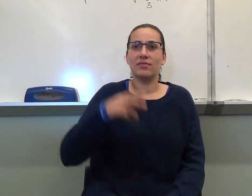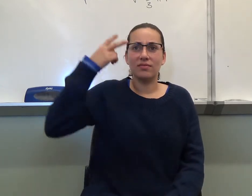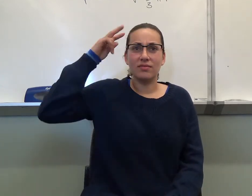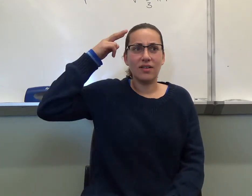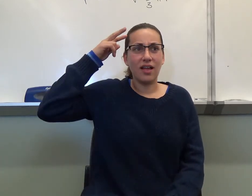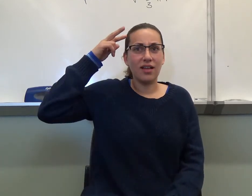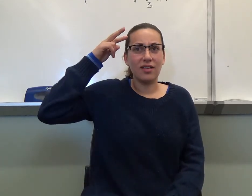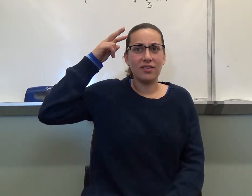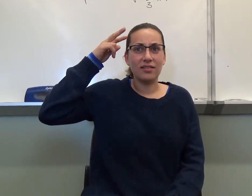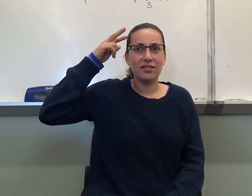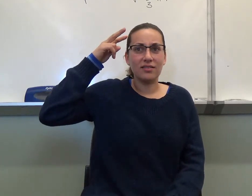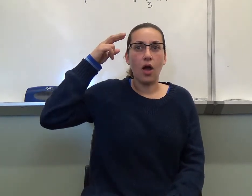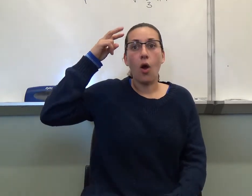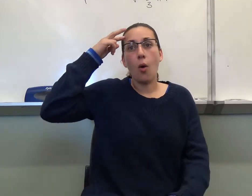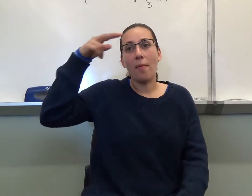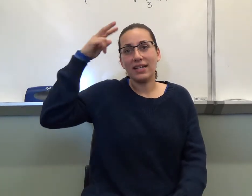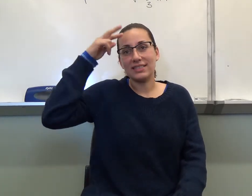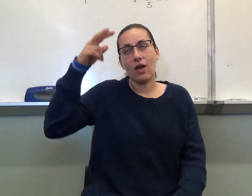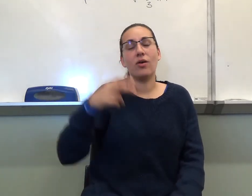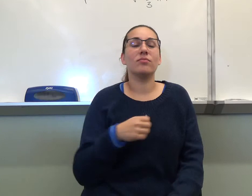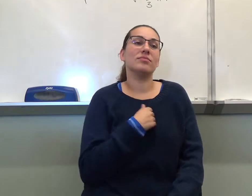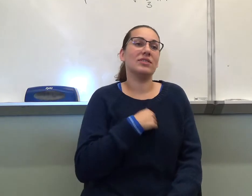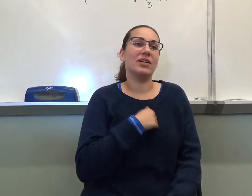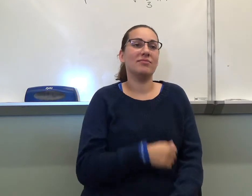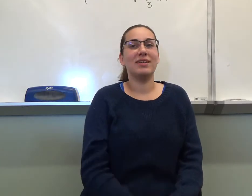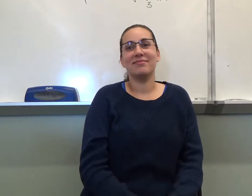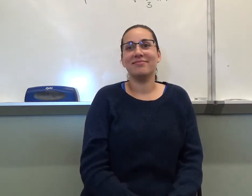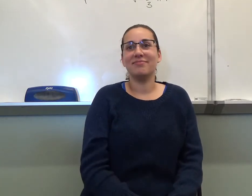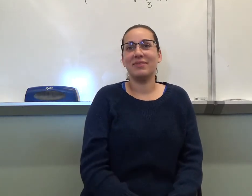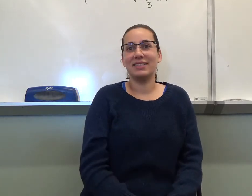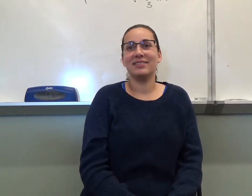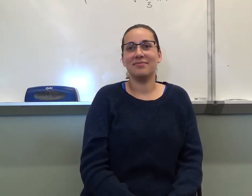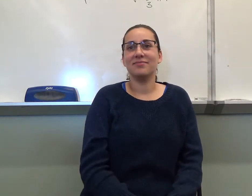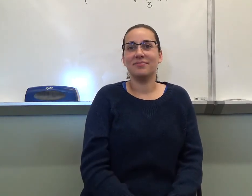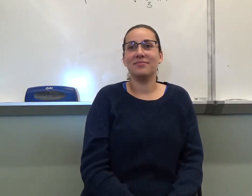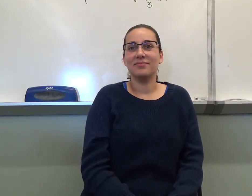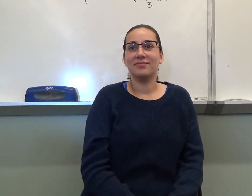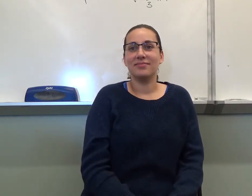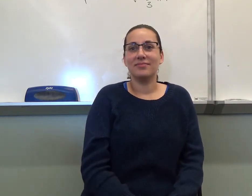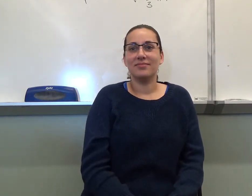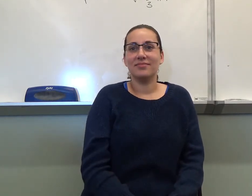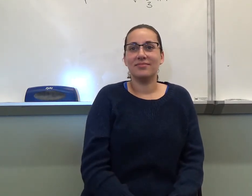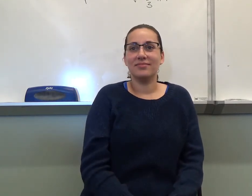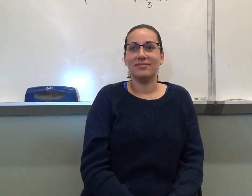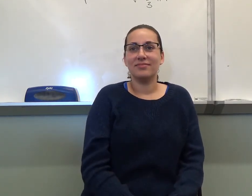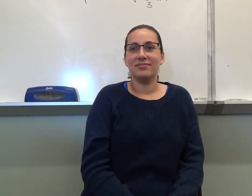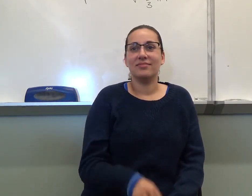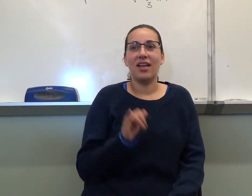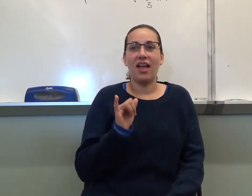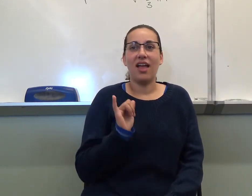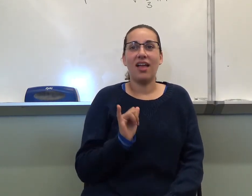women for the different years, and those years differ by 10. So you plot them in, a little